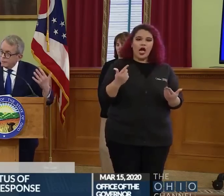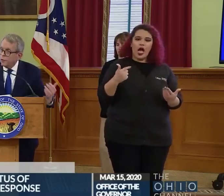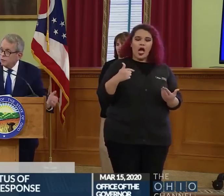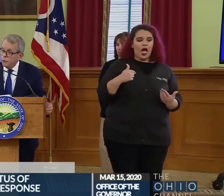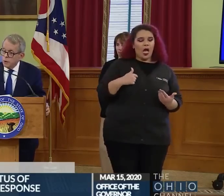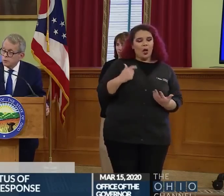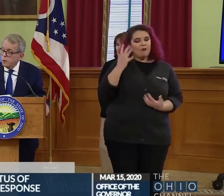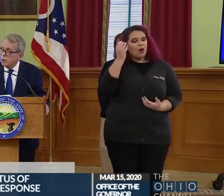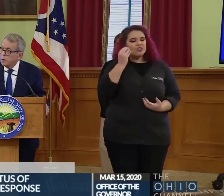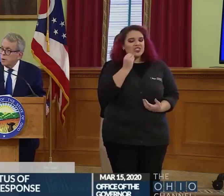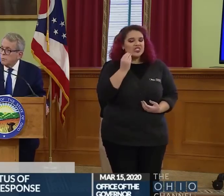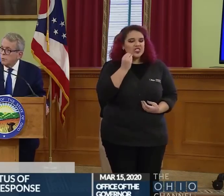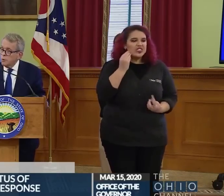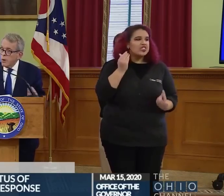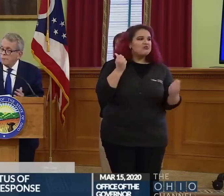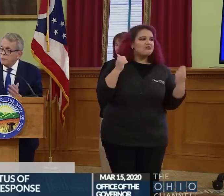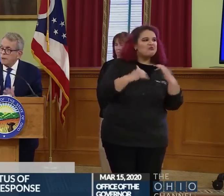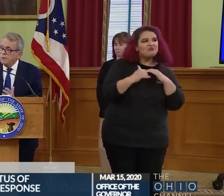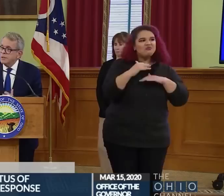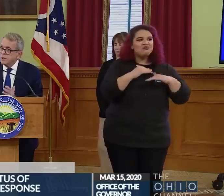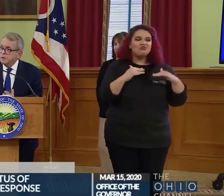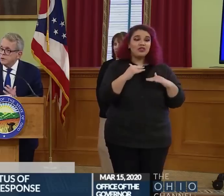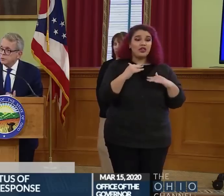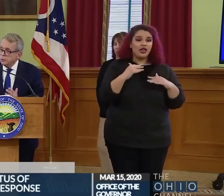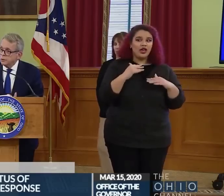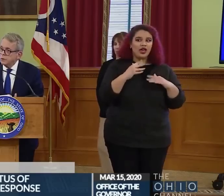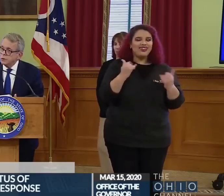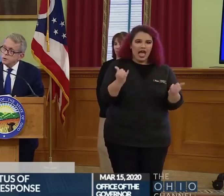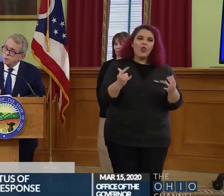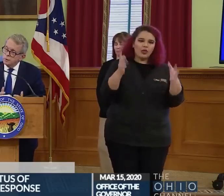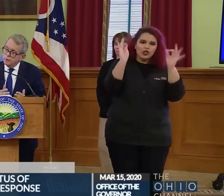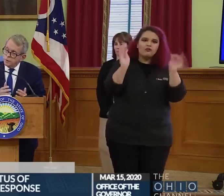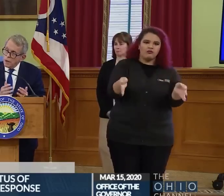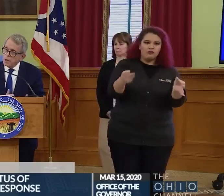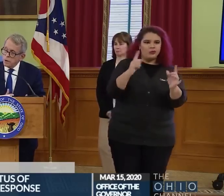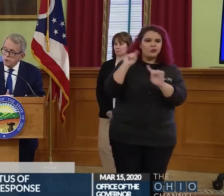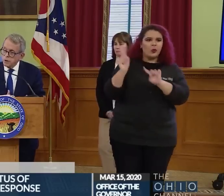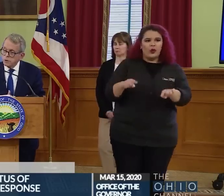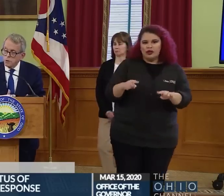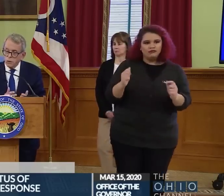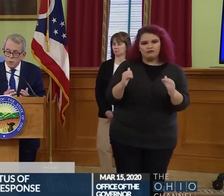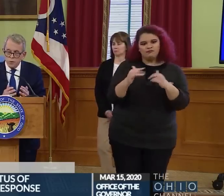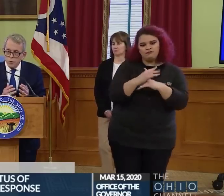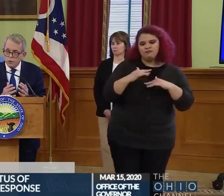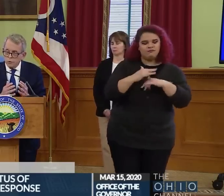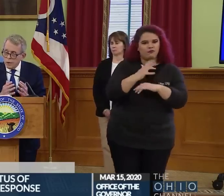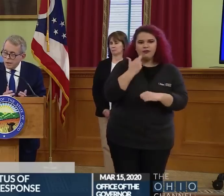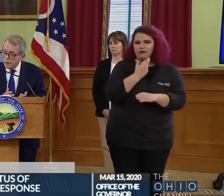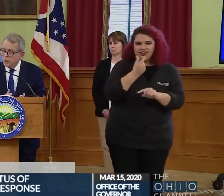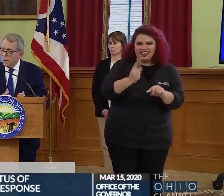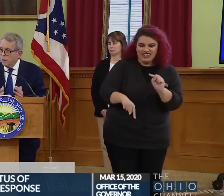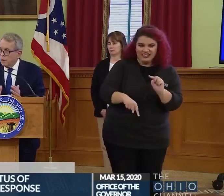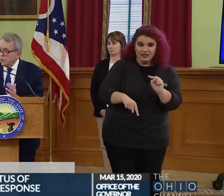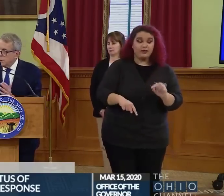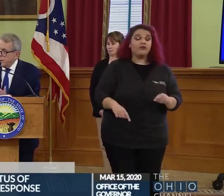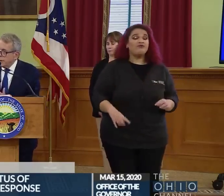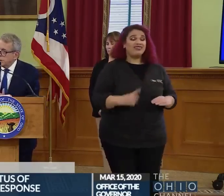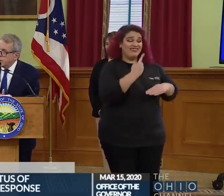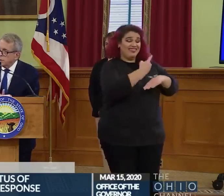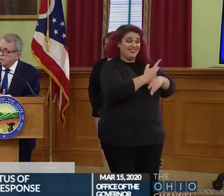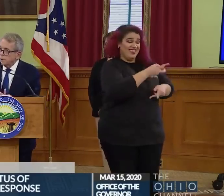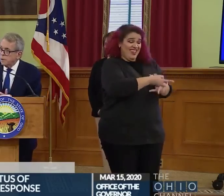can get food from the restaurant. But people have to make these individual decisions. Now, the daycare centers are unique.